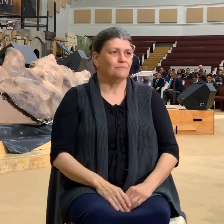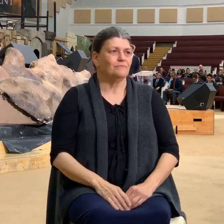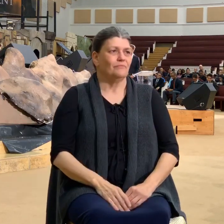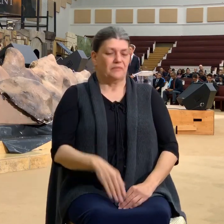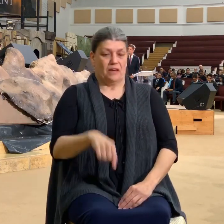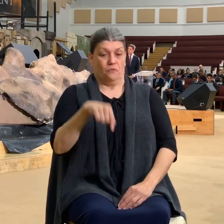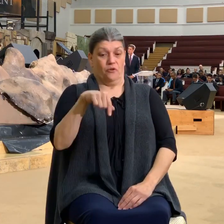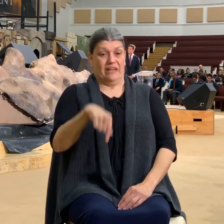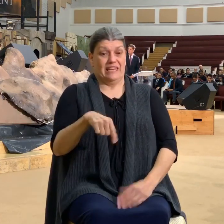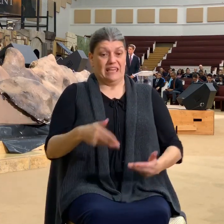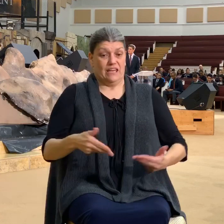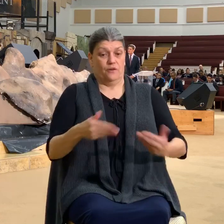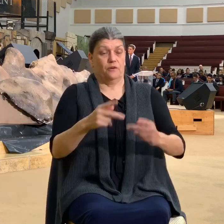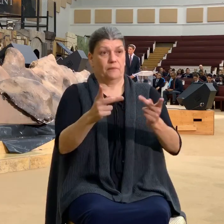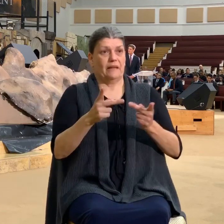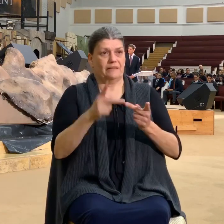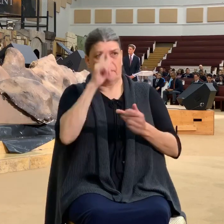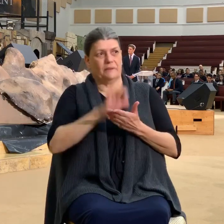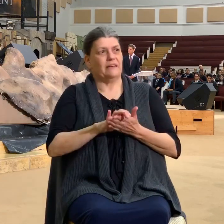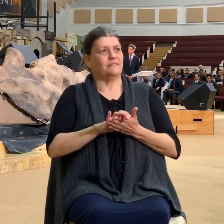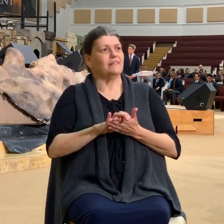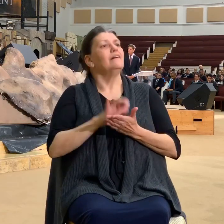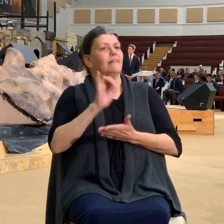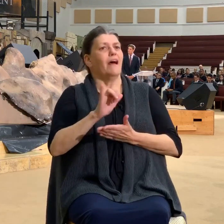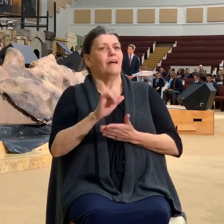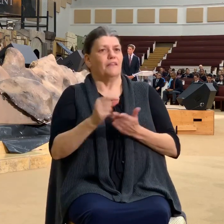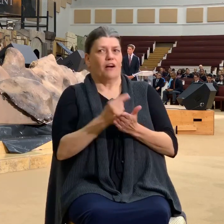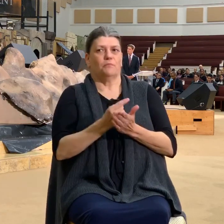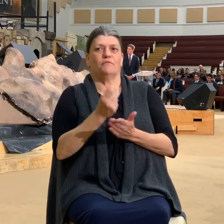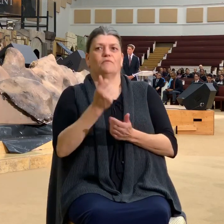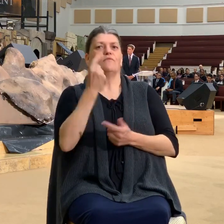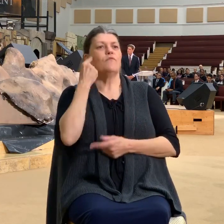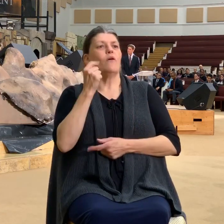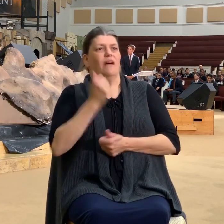a place that believes that it's for everybody.